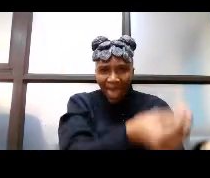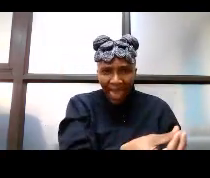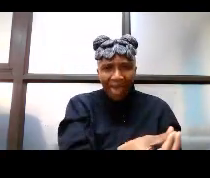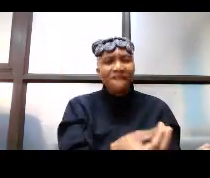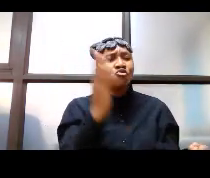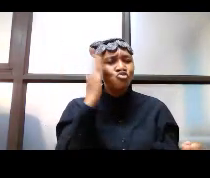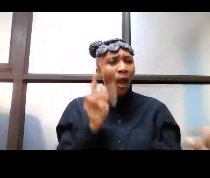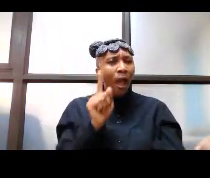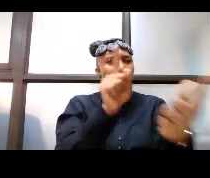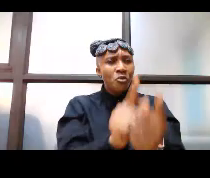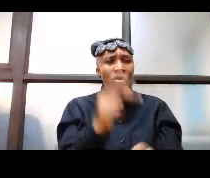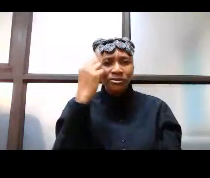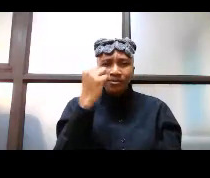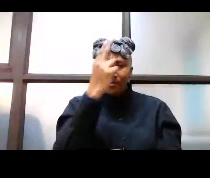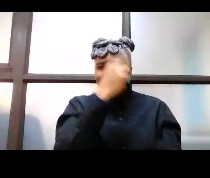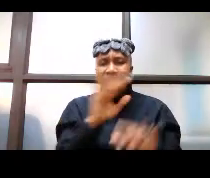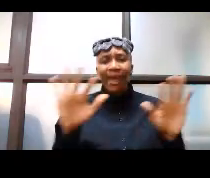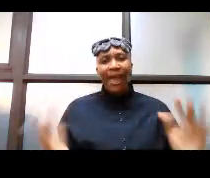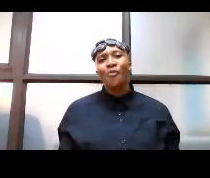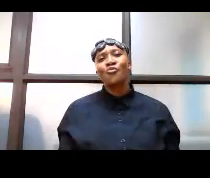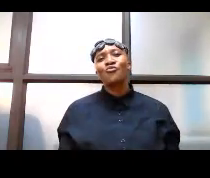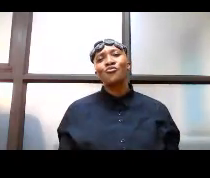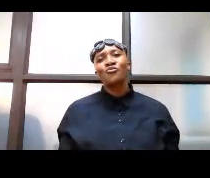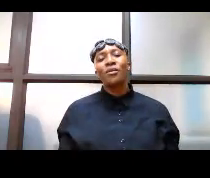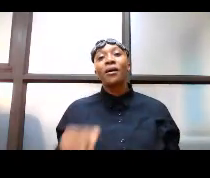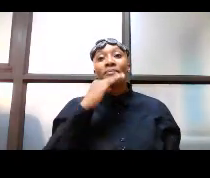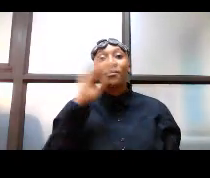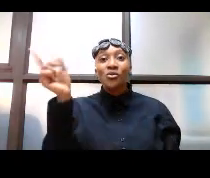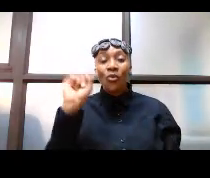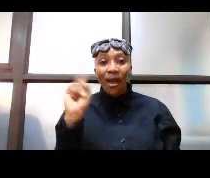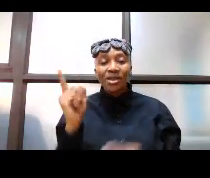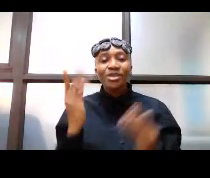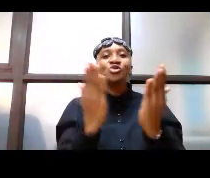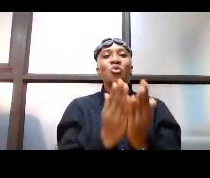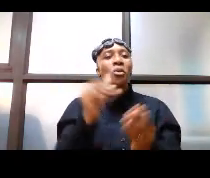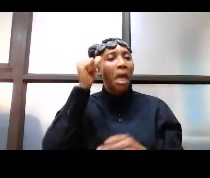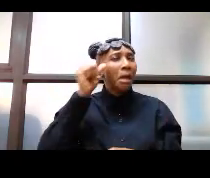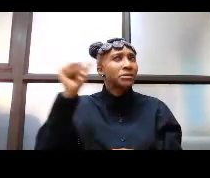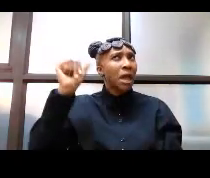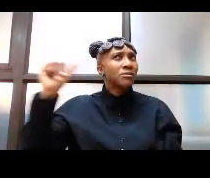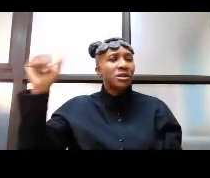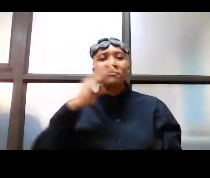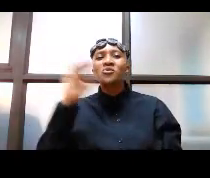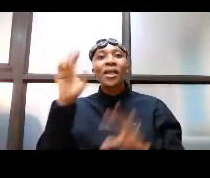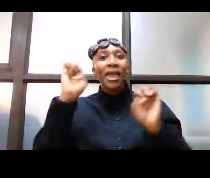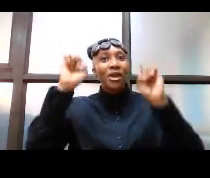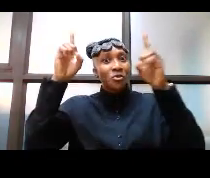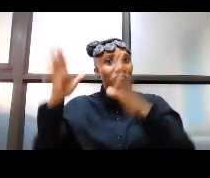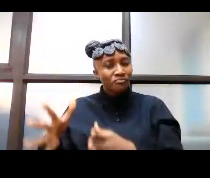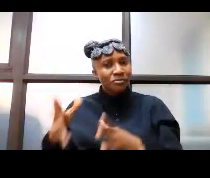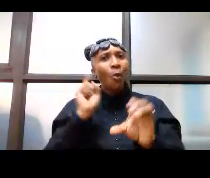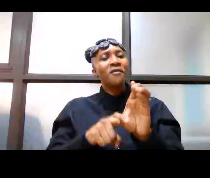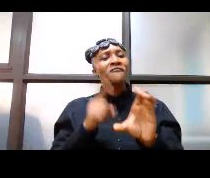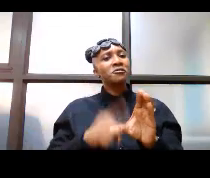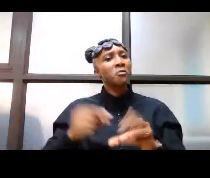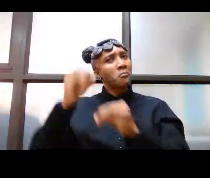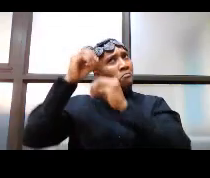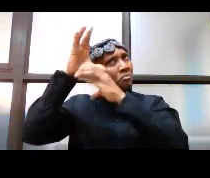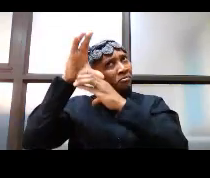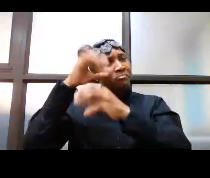impaired persons. So you found that in the school, the assumption was an educator has a qualification in